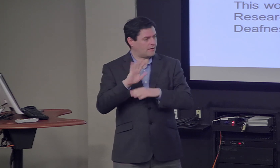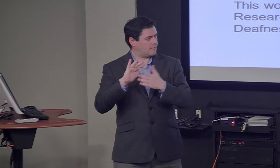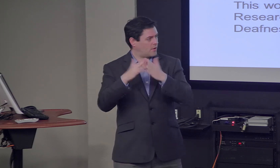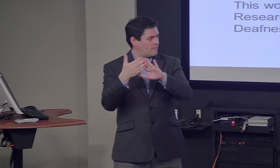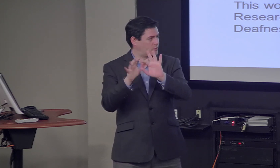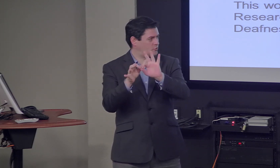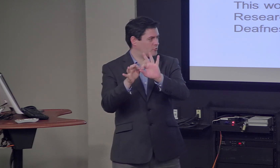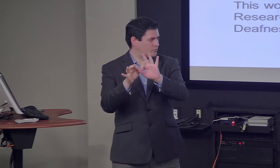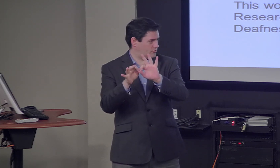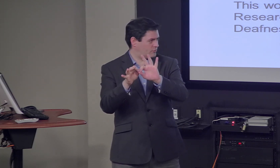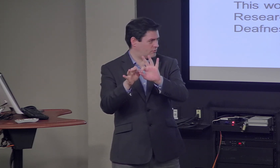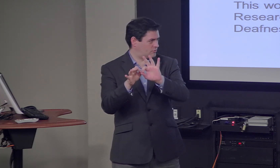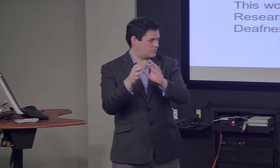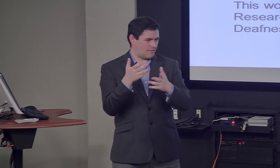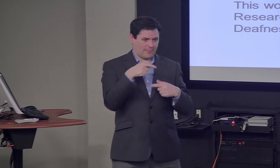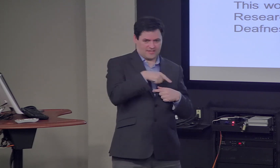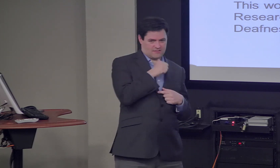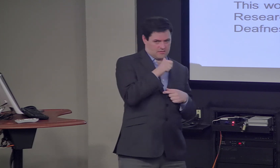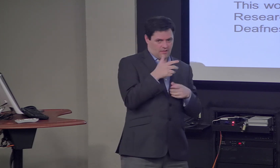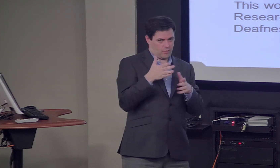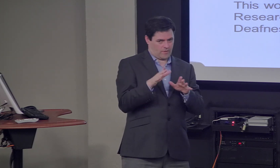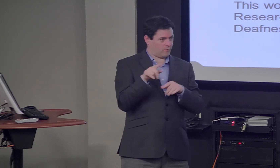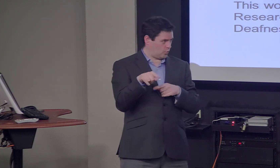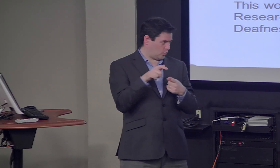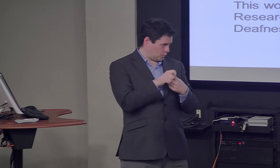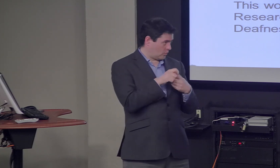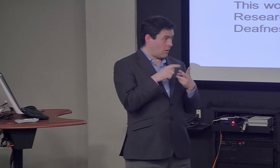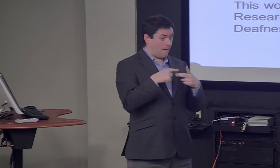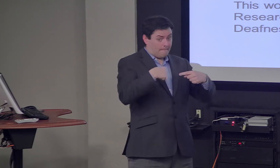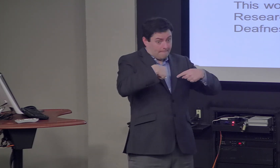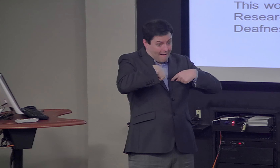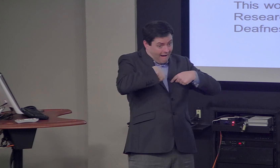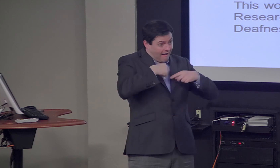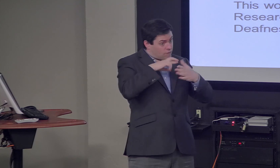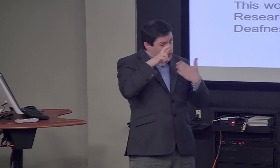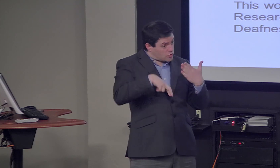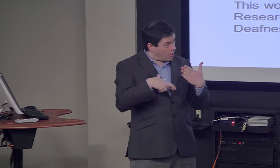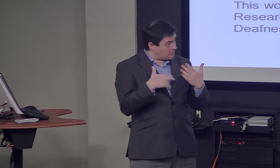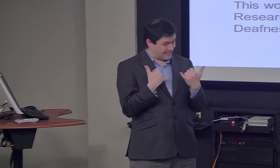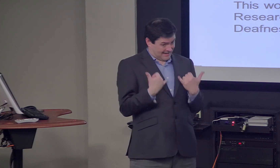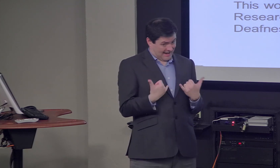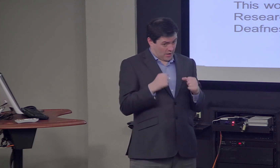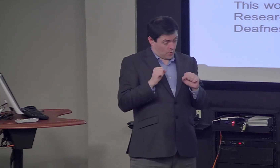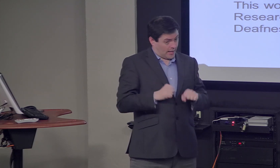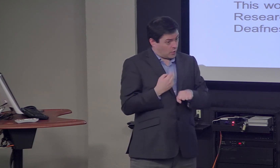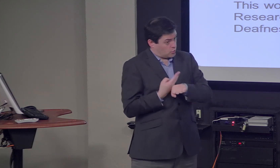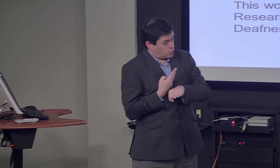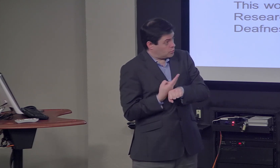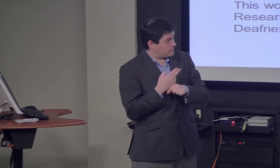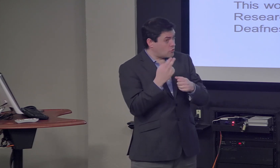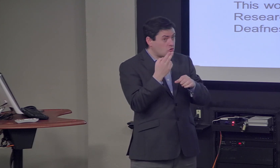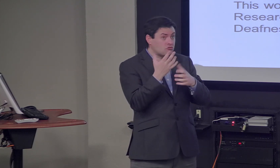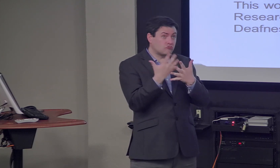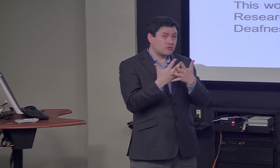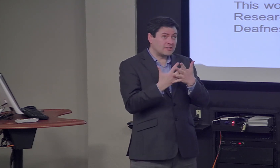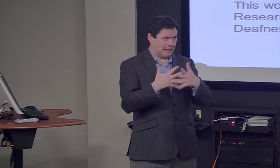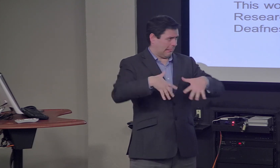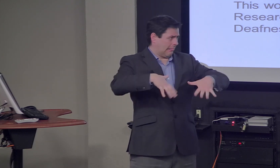different ways that they could develop their skills through the community to become an interpreter. So, you know, right now, in terms of the results that